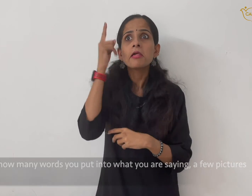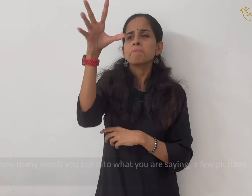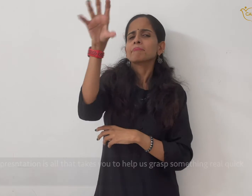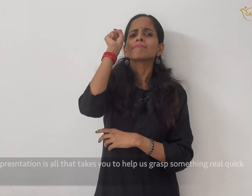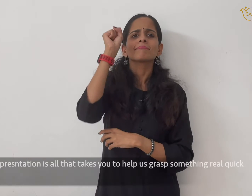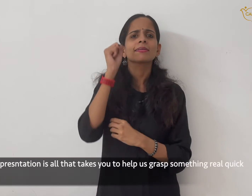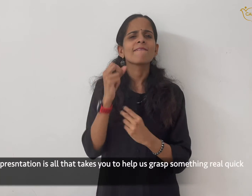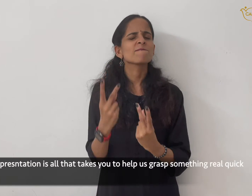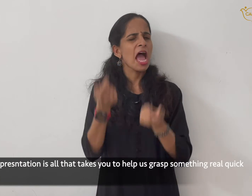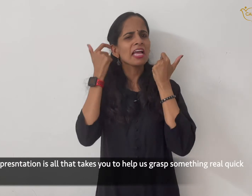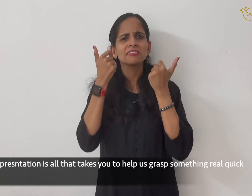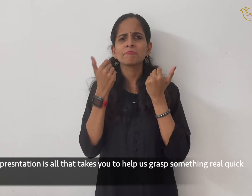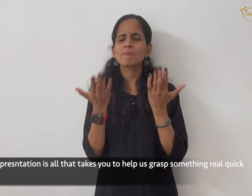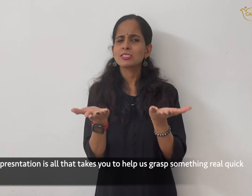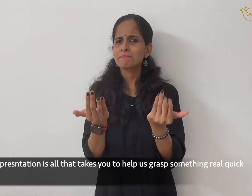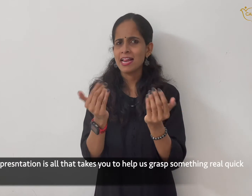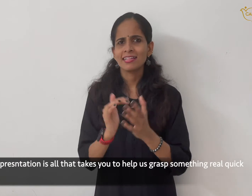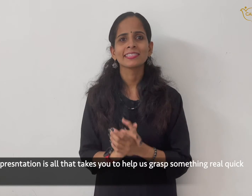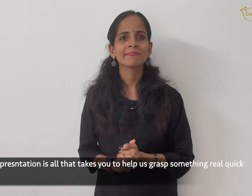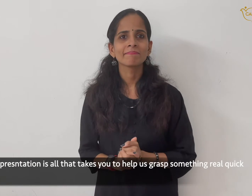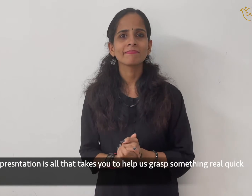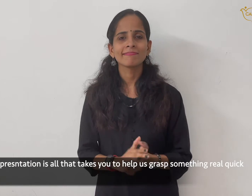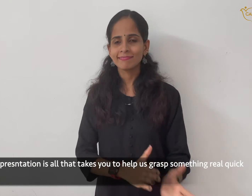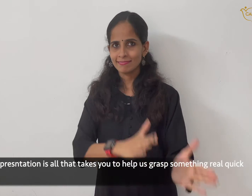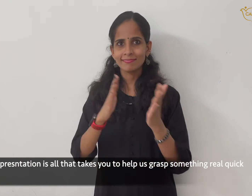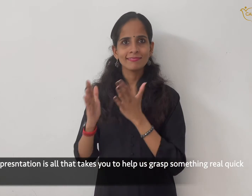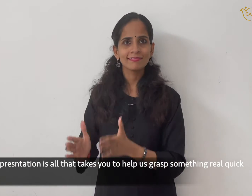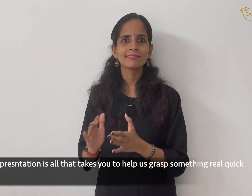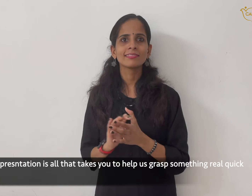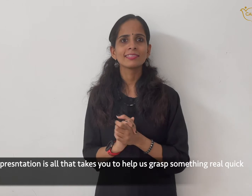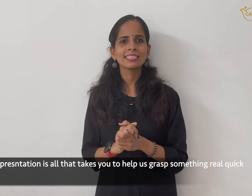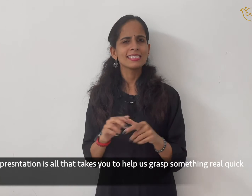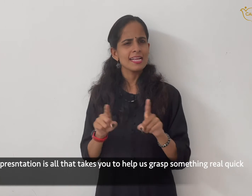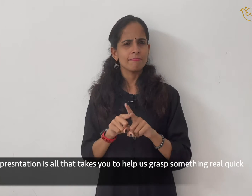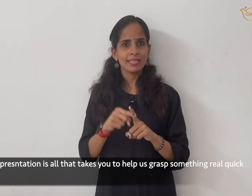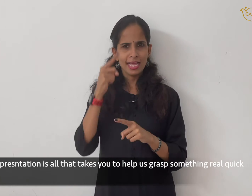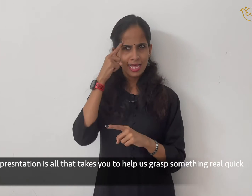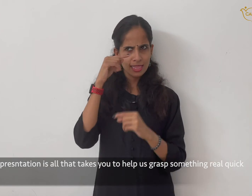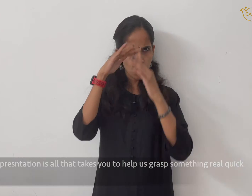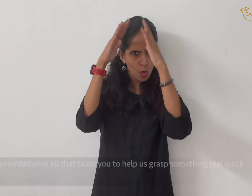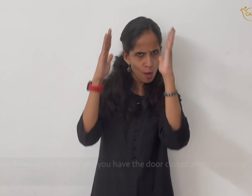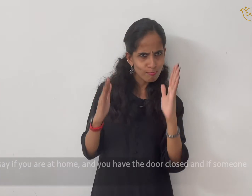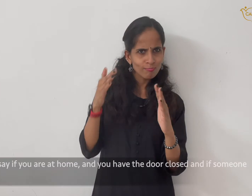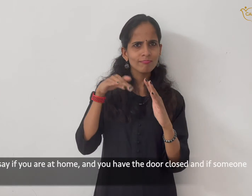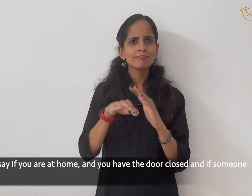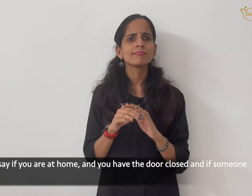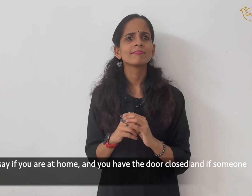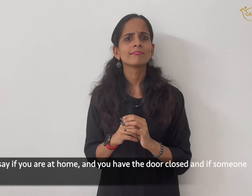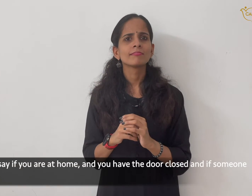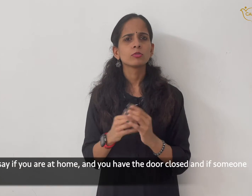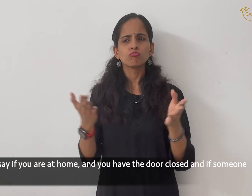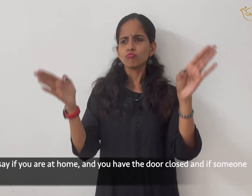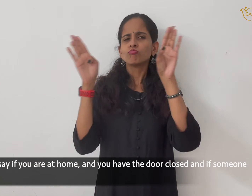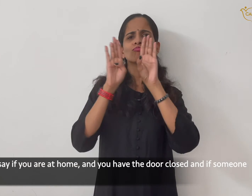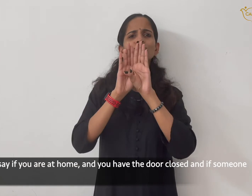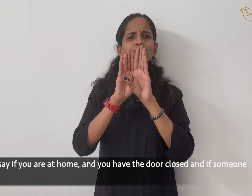visual representation is all that takes you to help us grasp something real quick. That